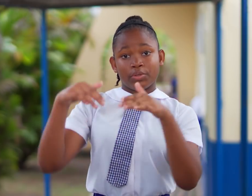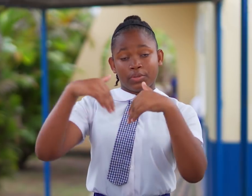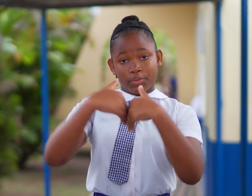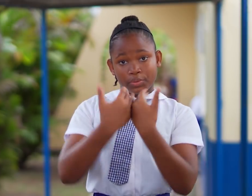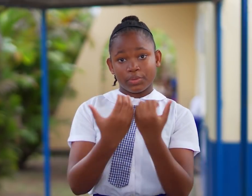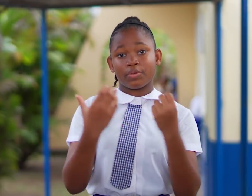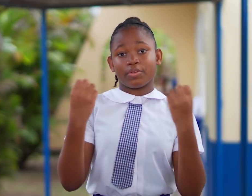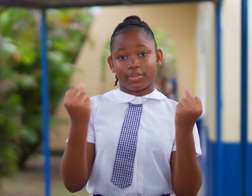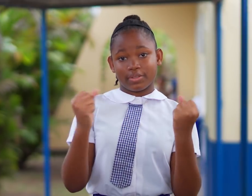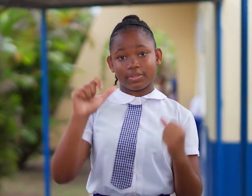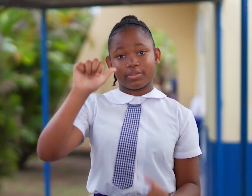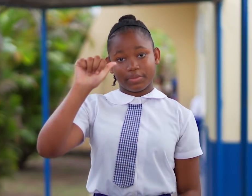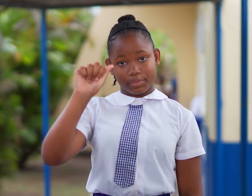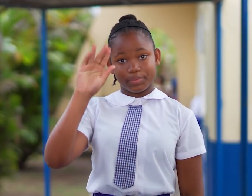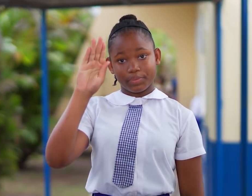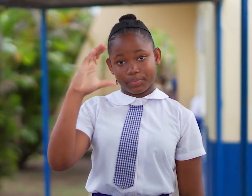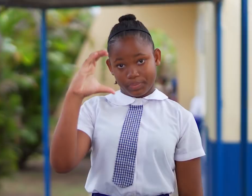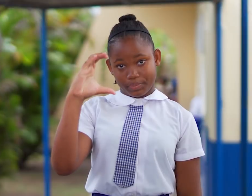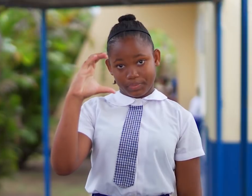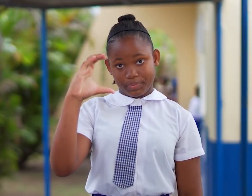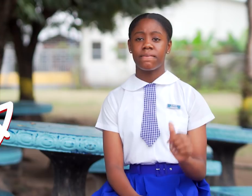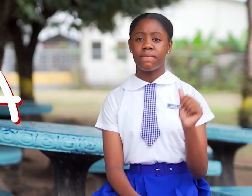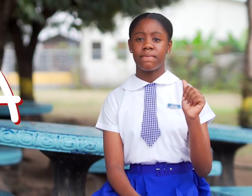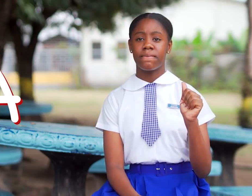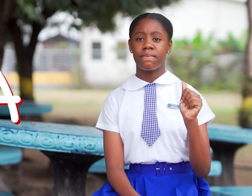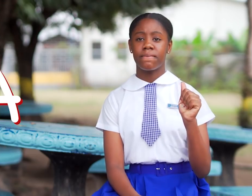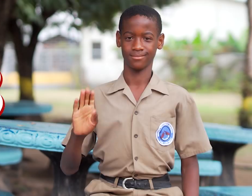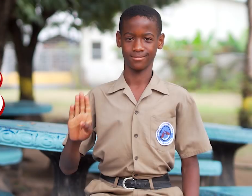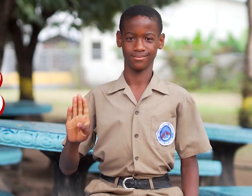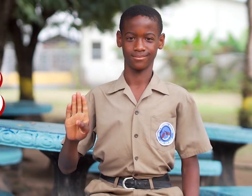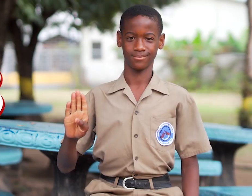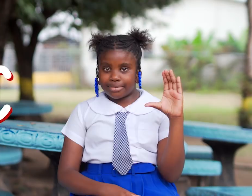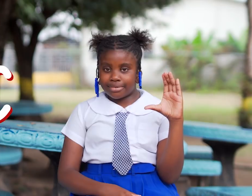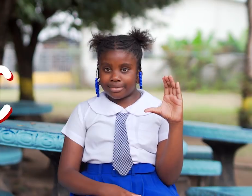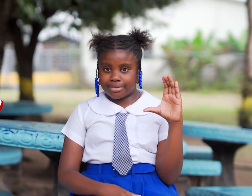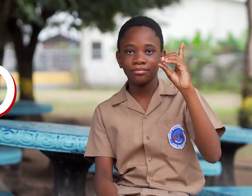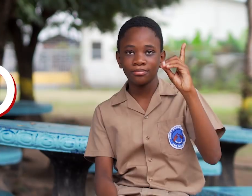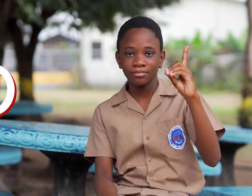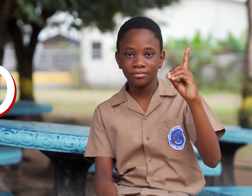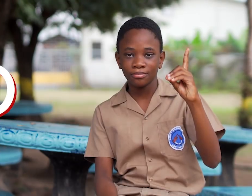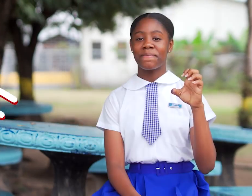Here's how we sign the alphabet. A, B, C,